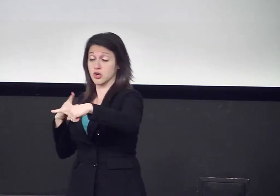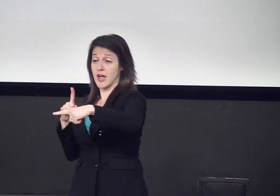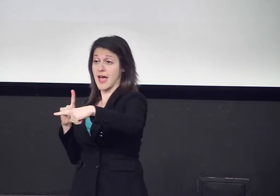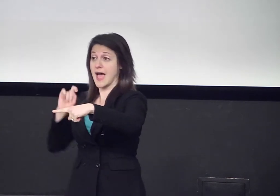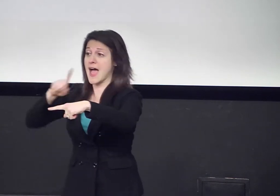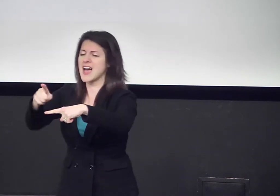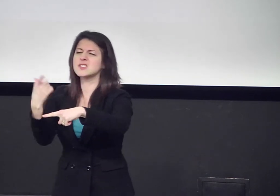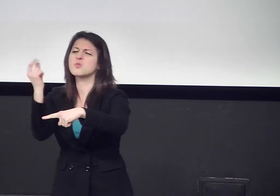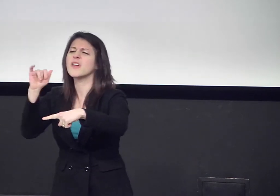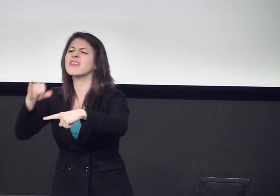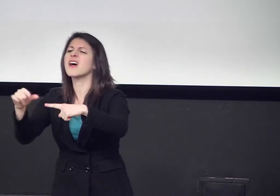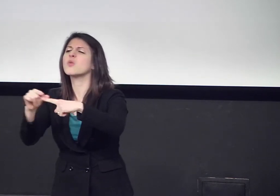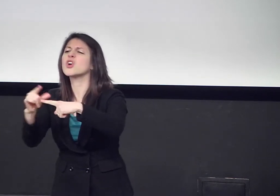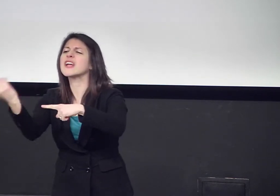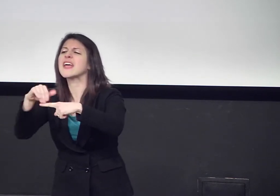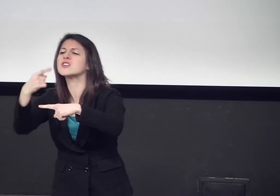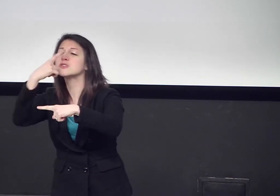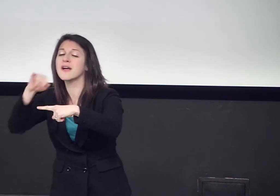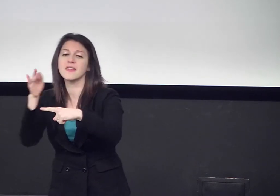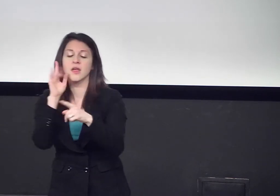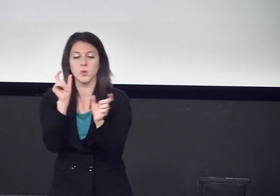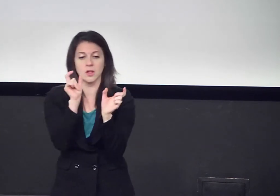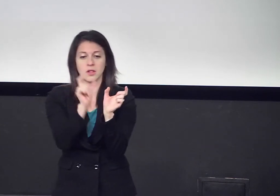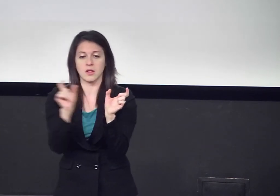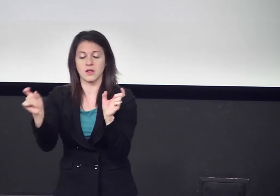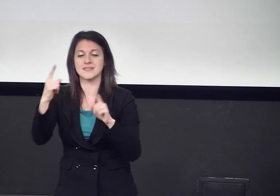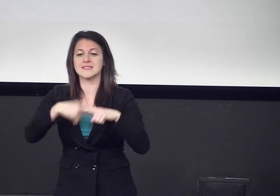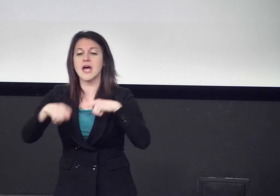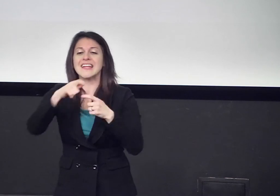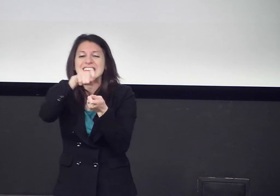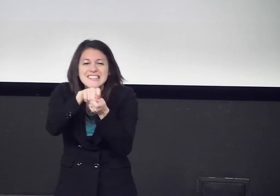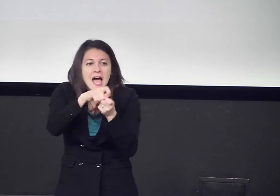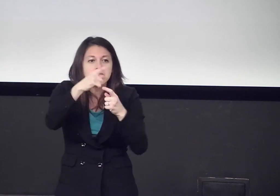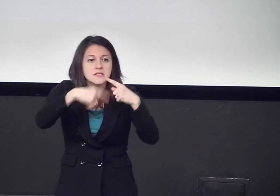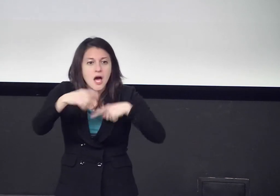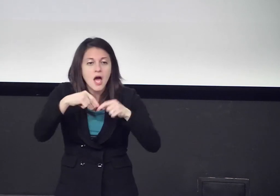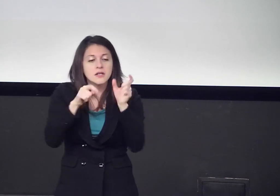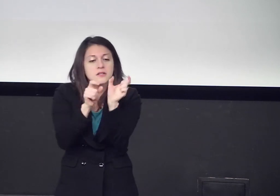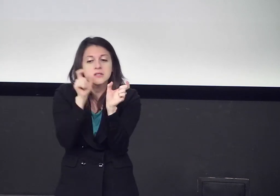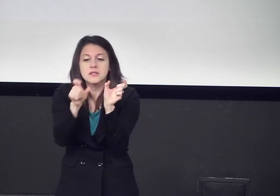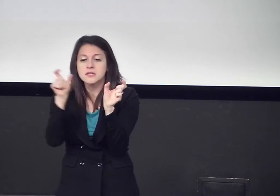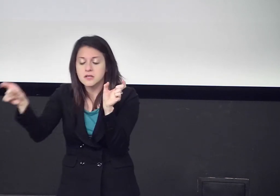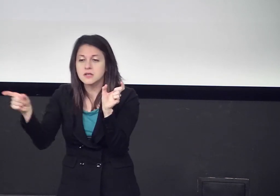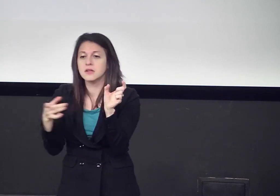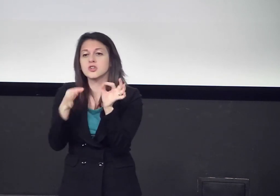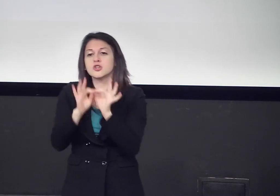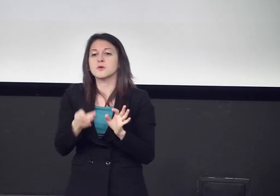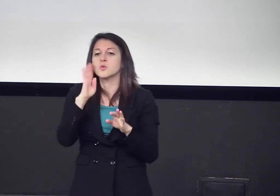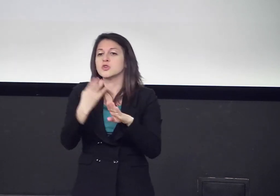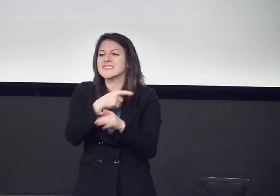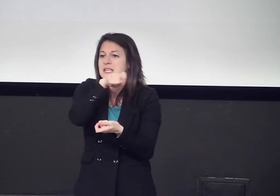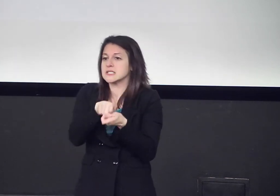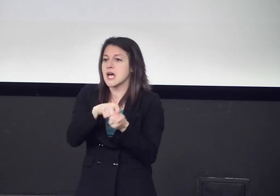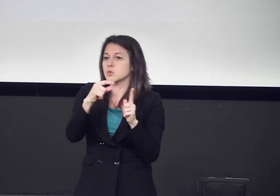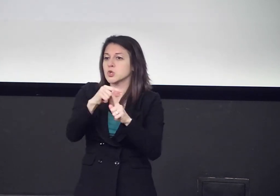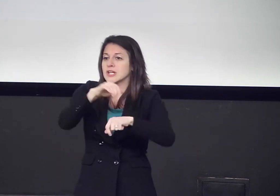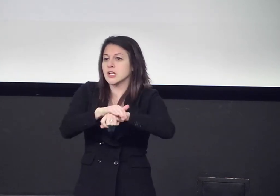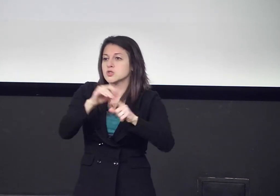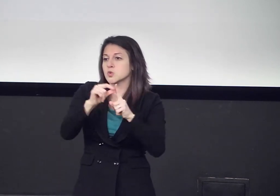that if the interpreter had asked to clarify a certain word or a specific word, and the